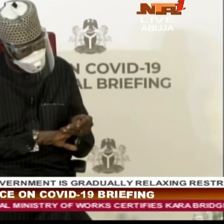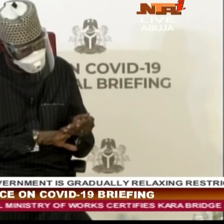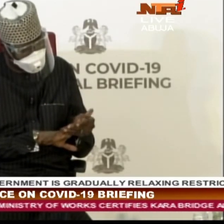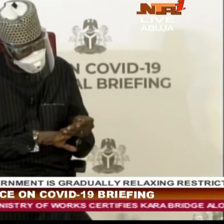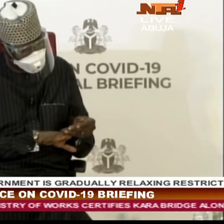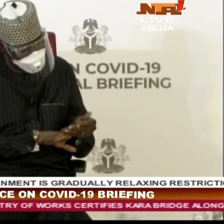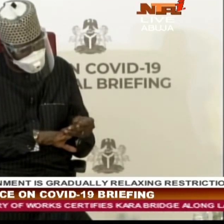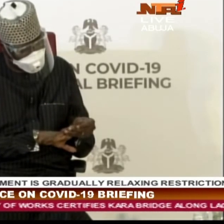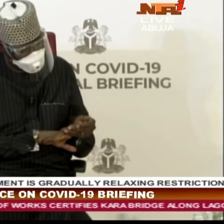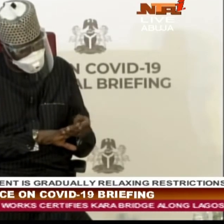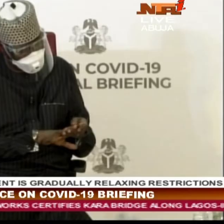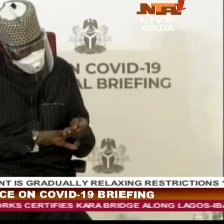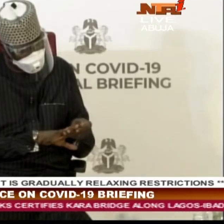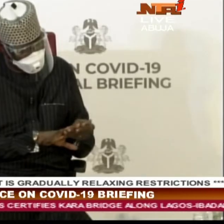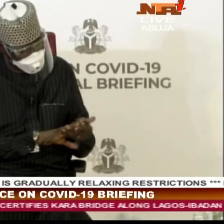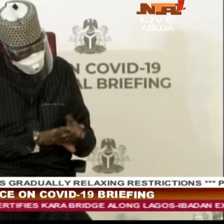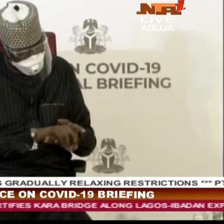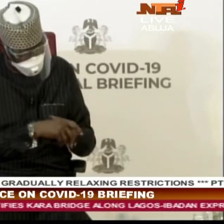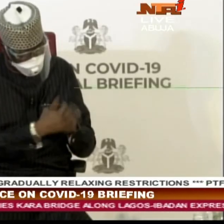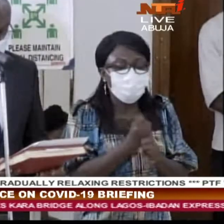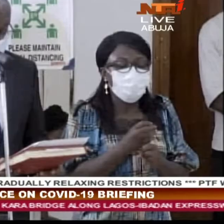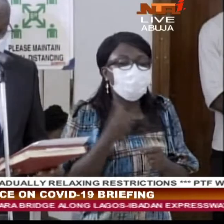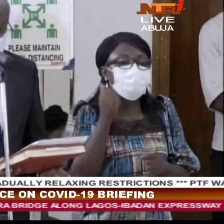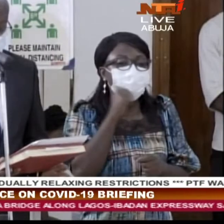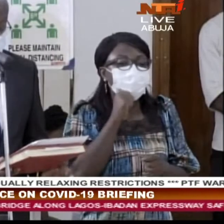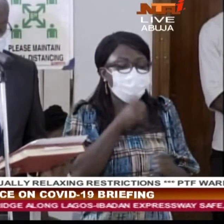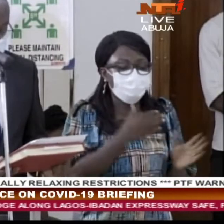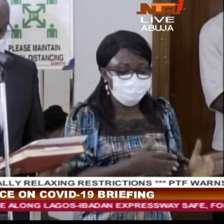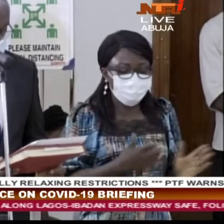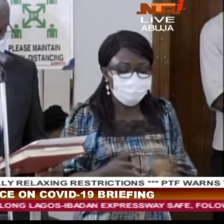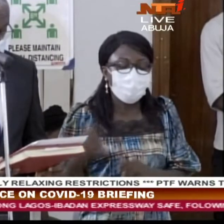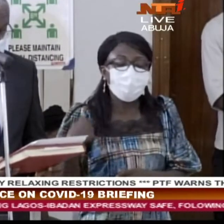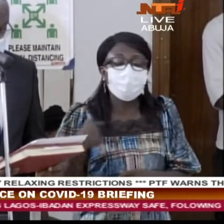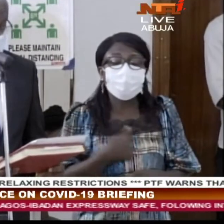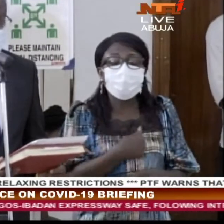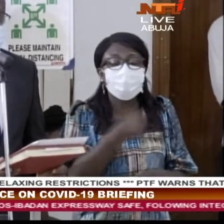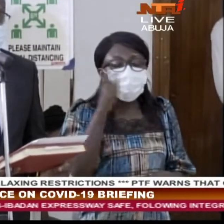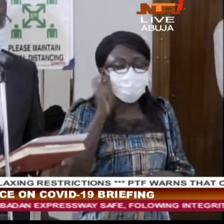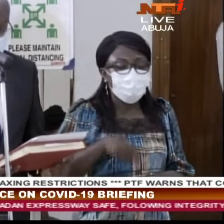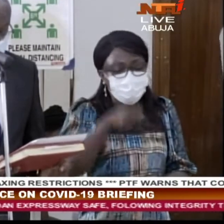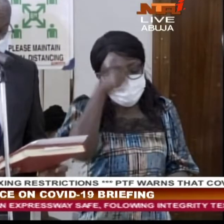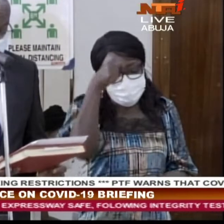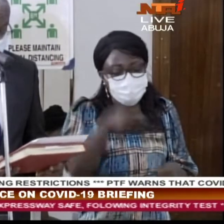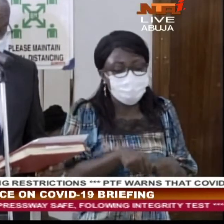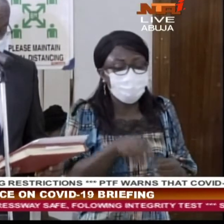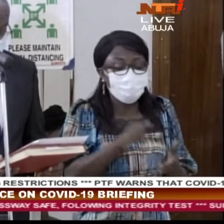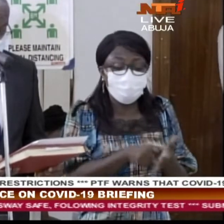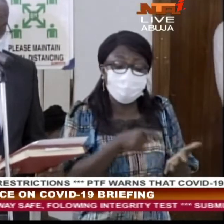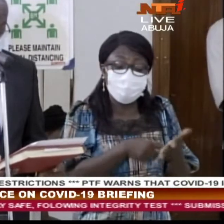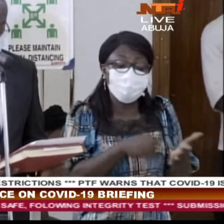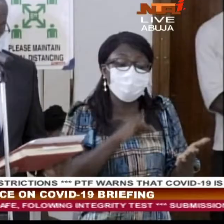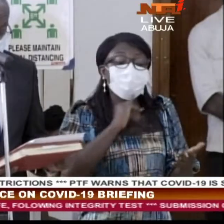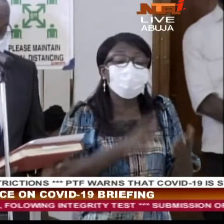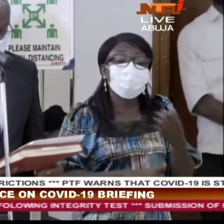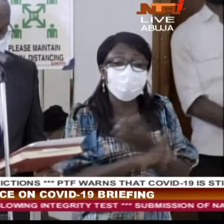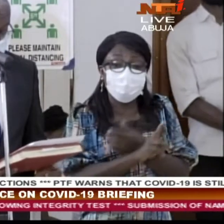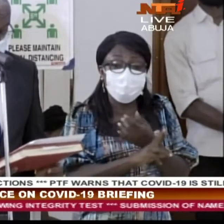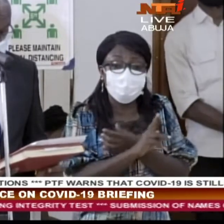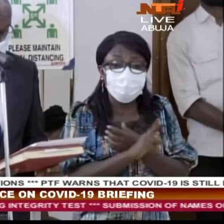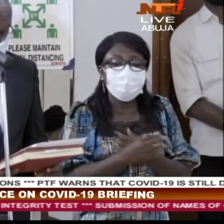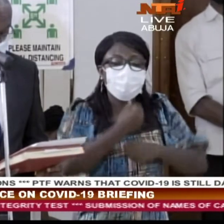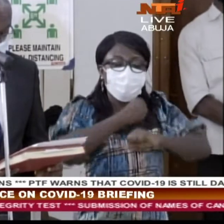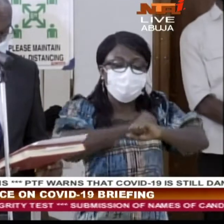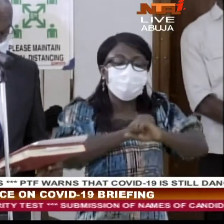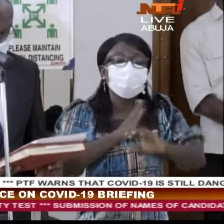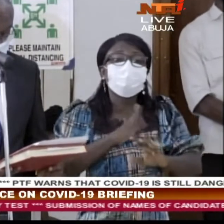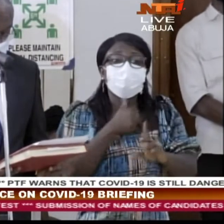real. As we make our daily plans, we must remember that it is still a threat. You must protect yourself and